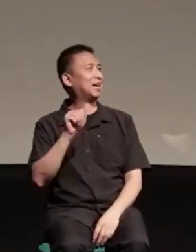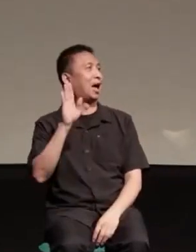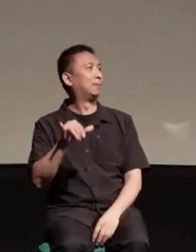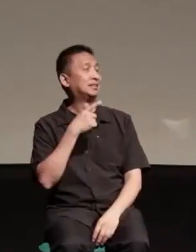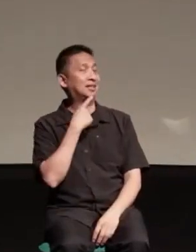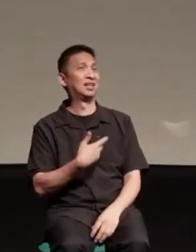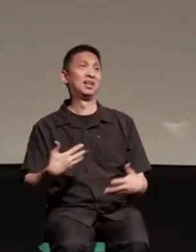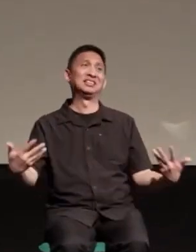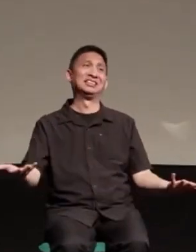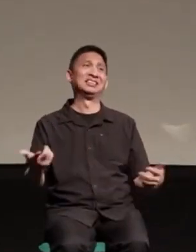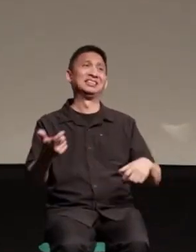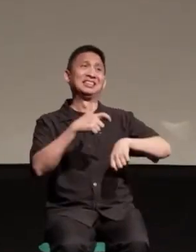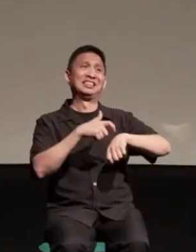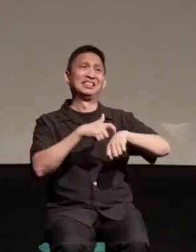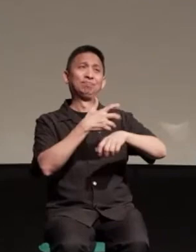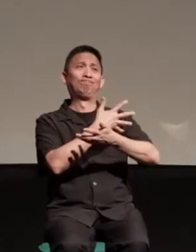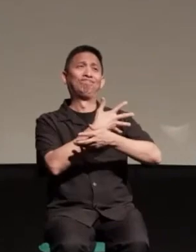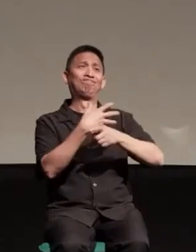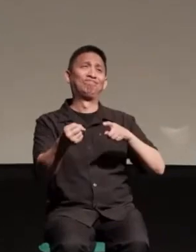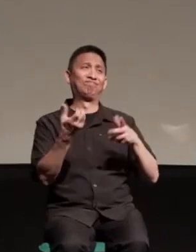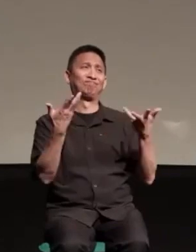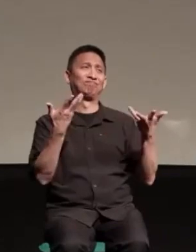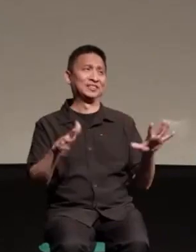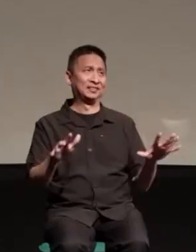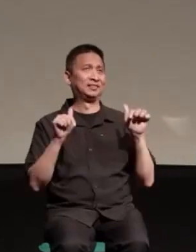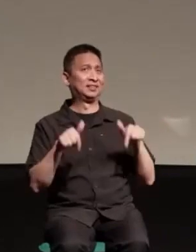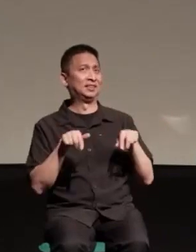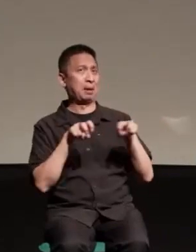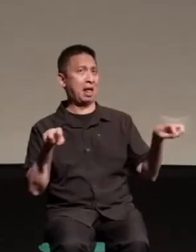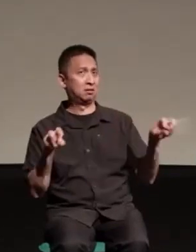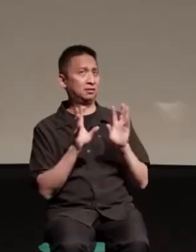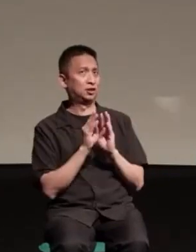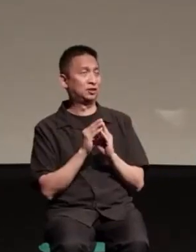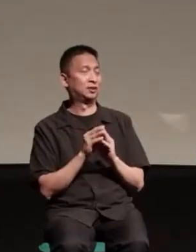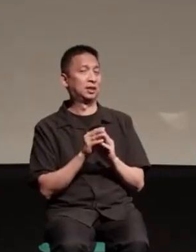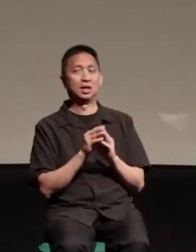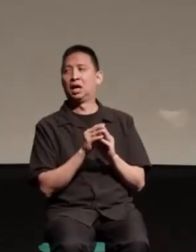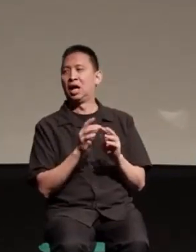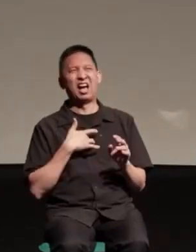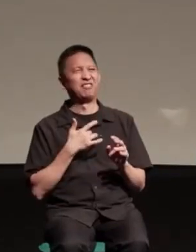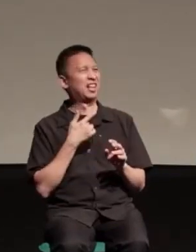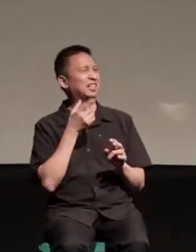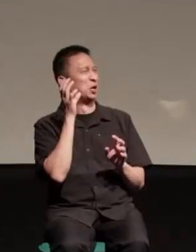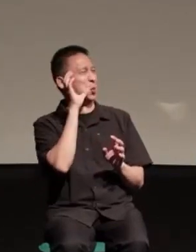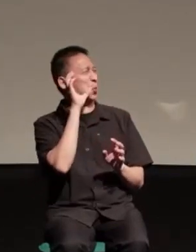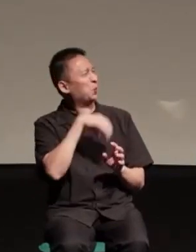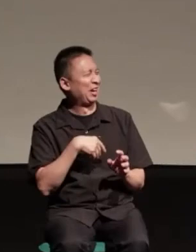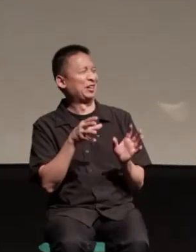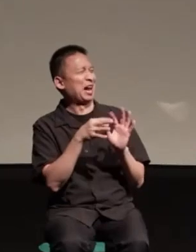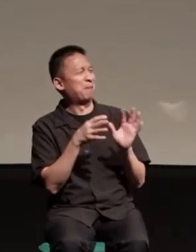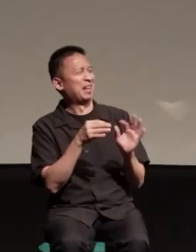Well, we are about out of time, but that feels kind of like a weird thing to end